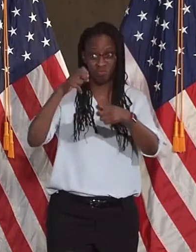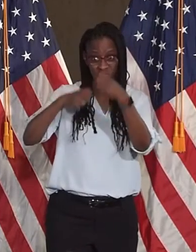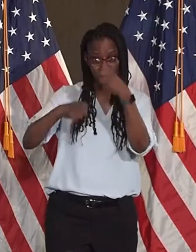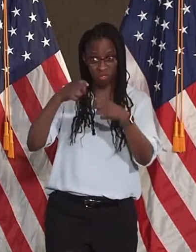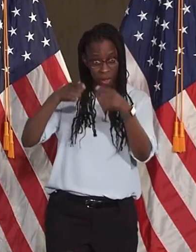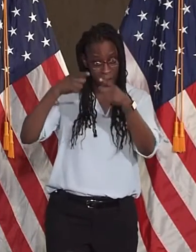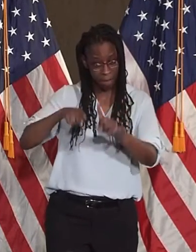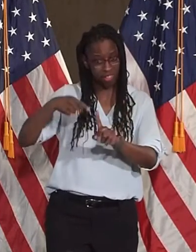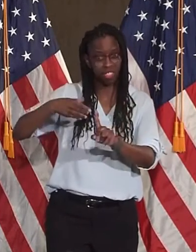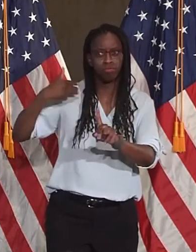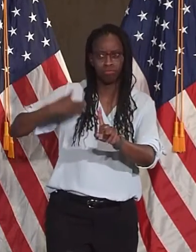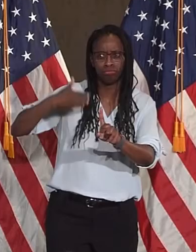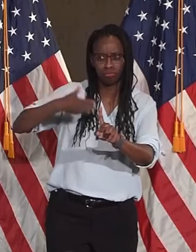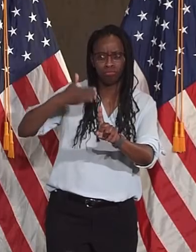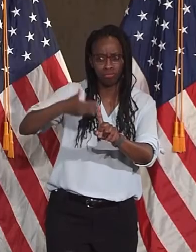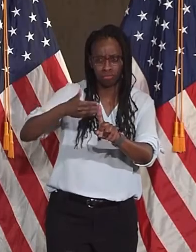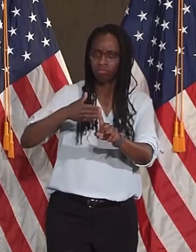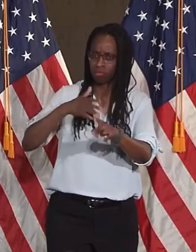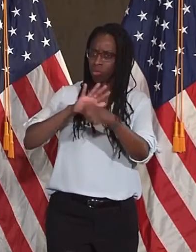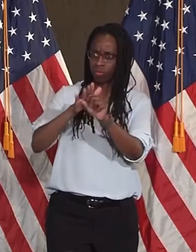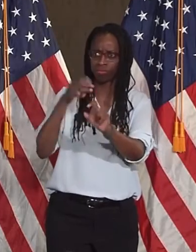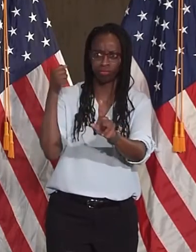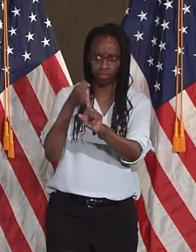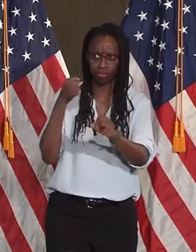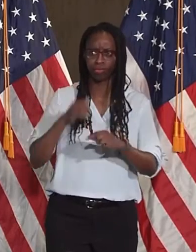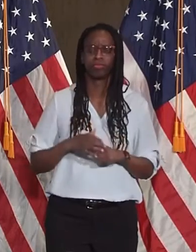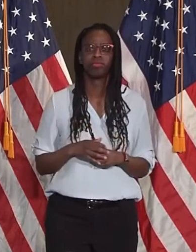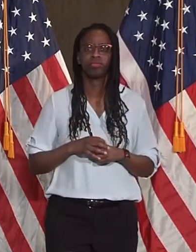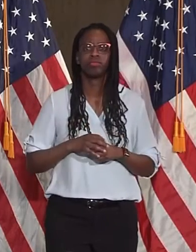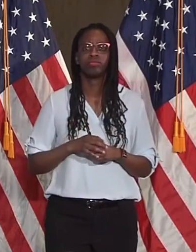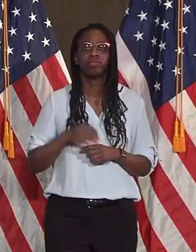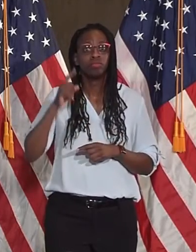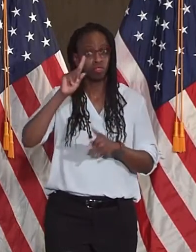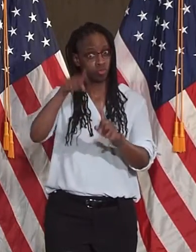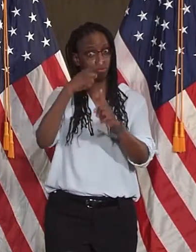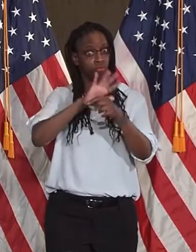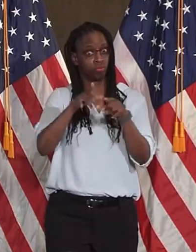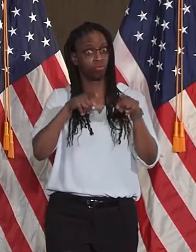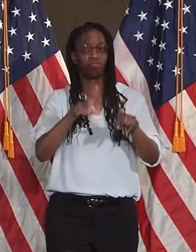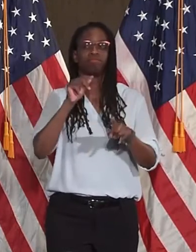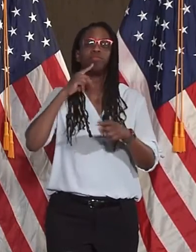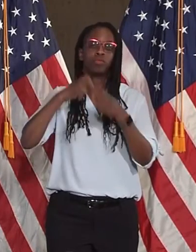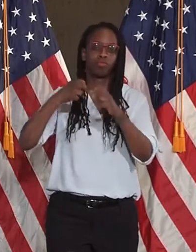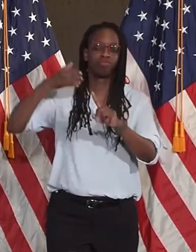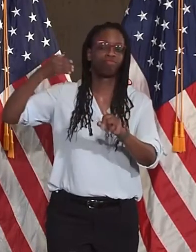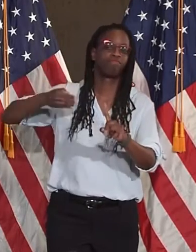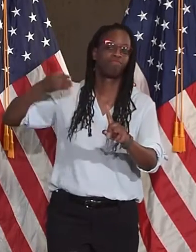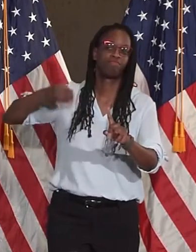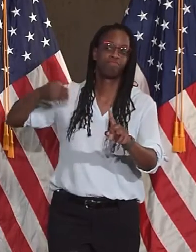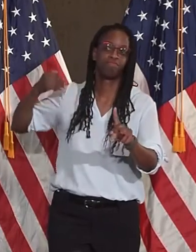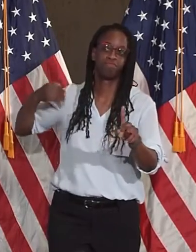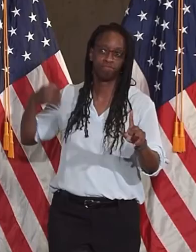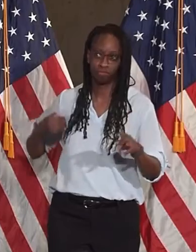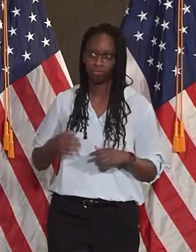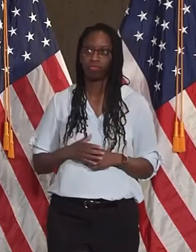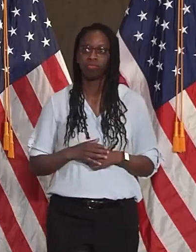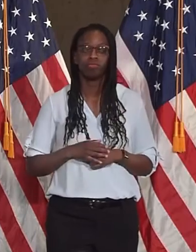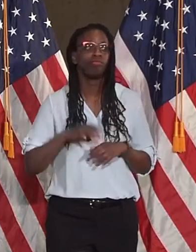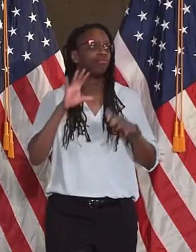COVID-19. The issues of affordable housing, fair wages, public transportation, and climate change are not